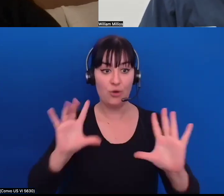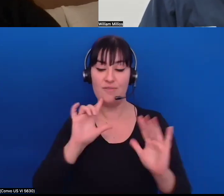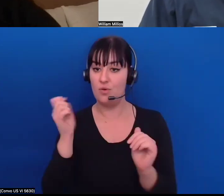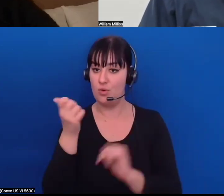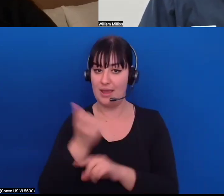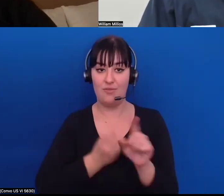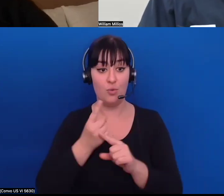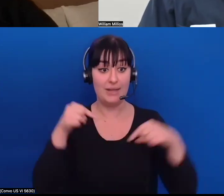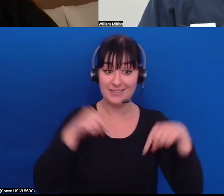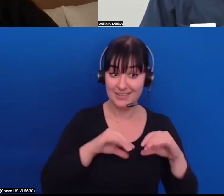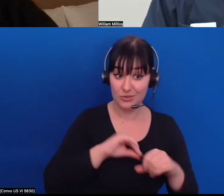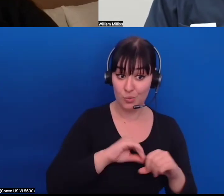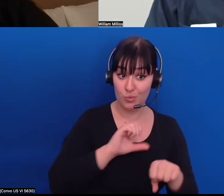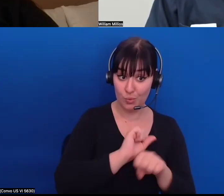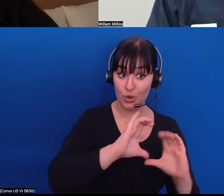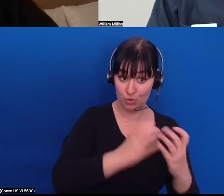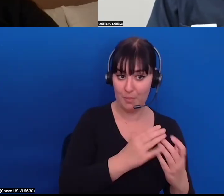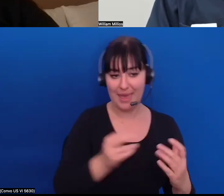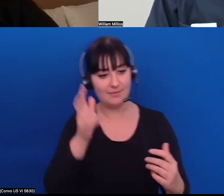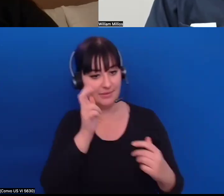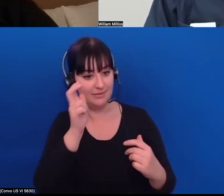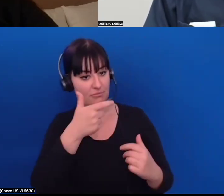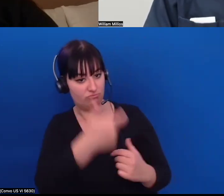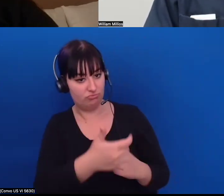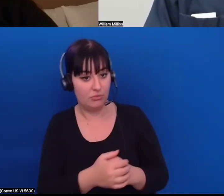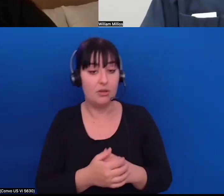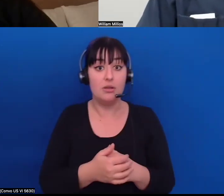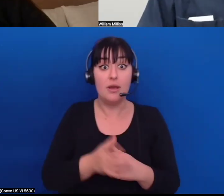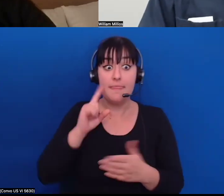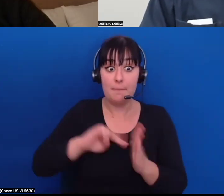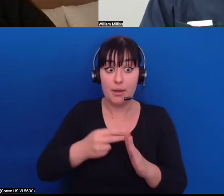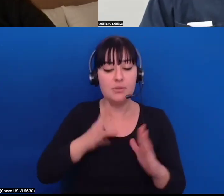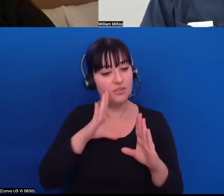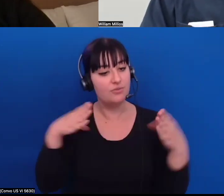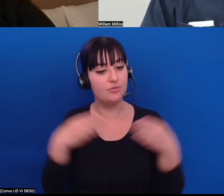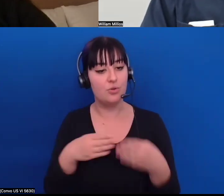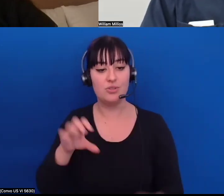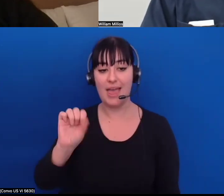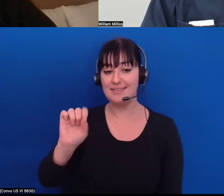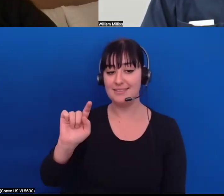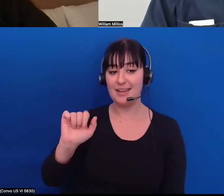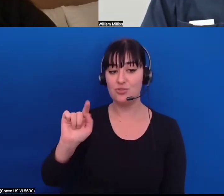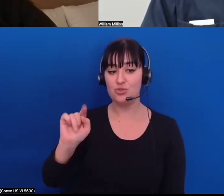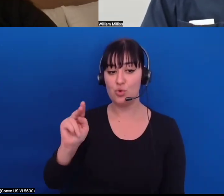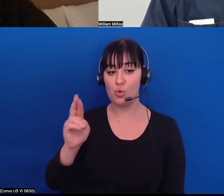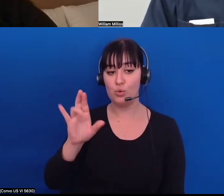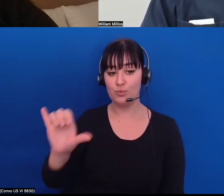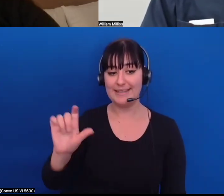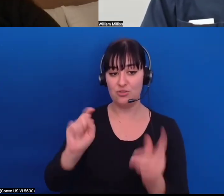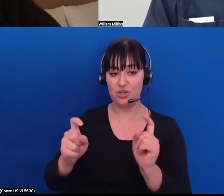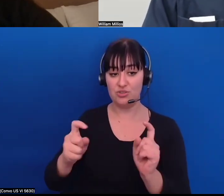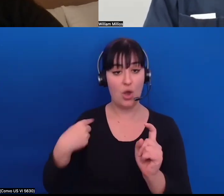group and also listening, is that the purpose of this work group is to focus on statutory changes. We are not taking